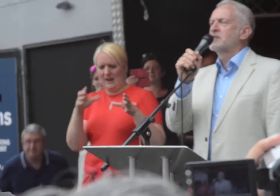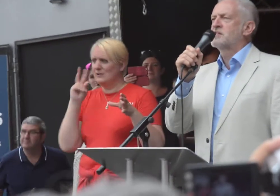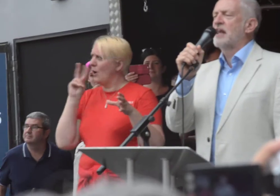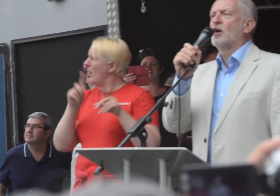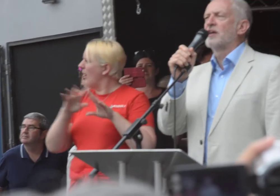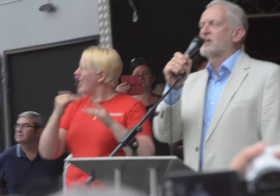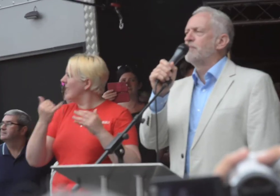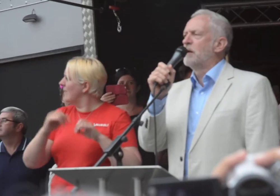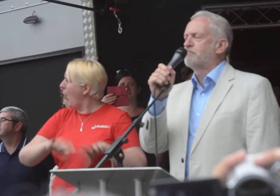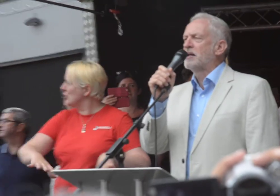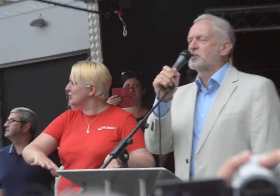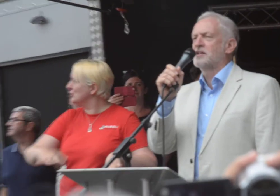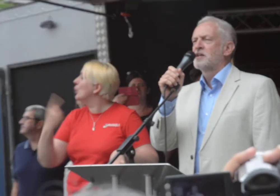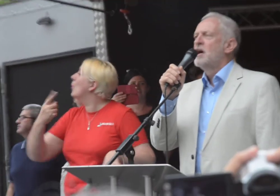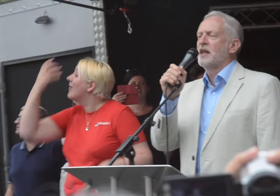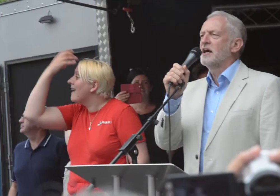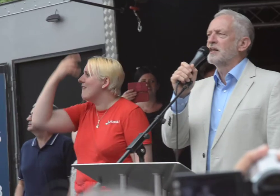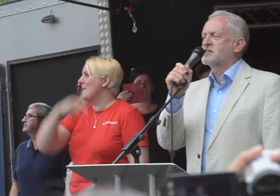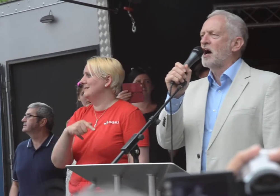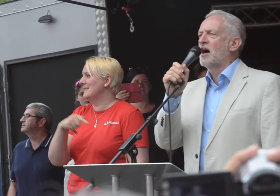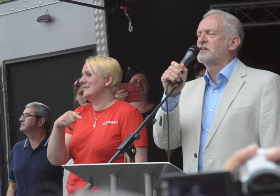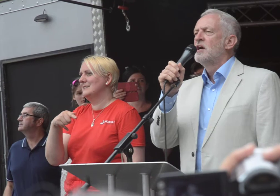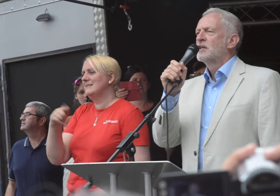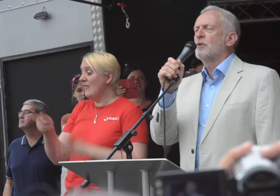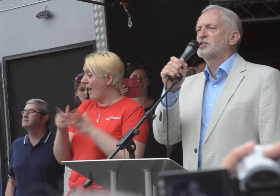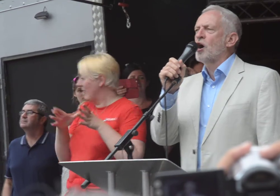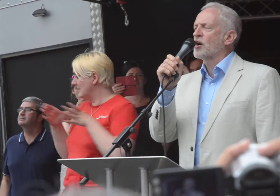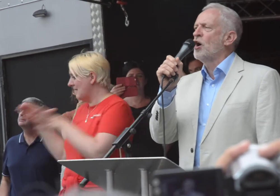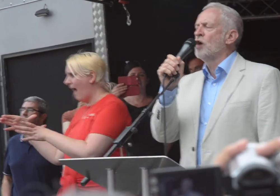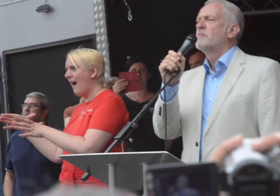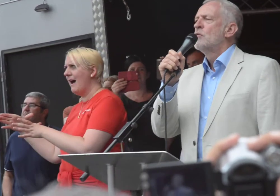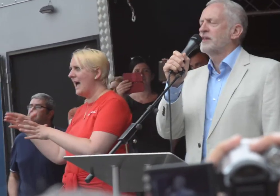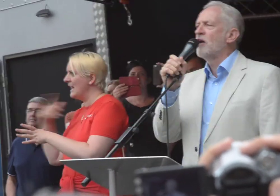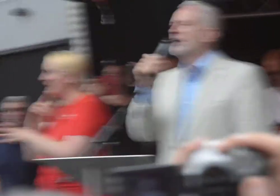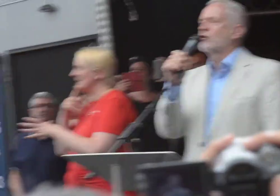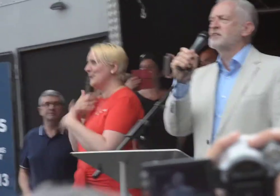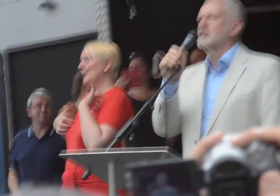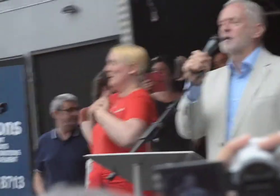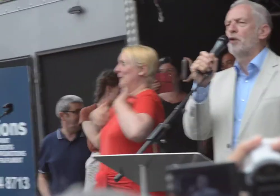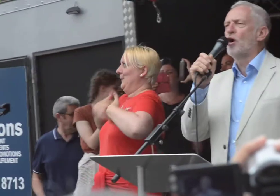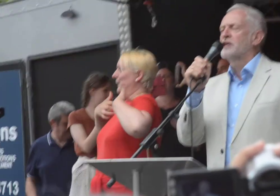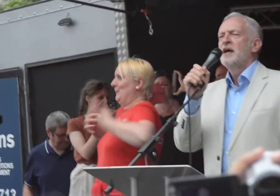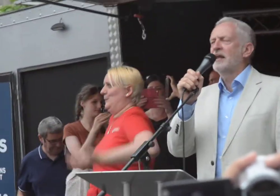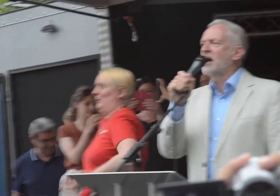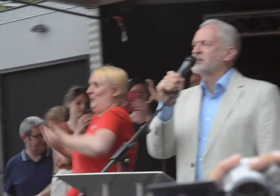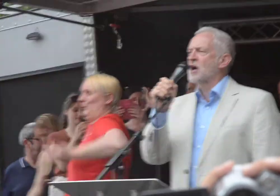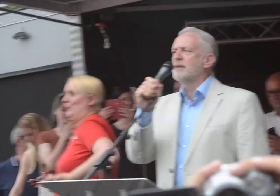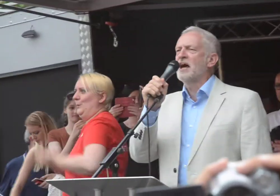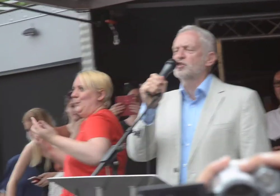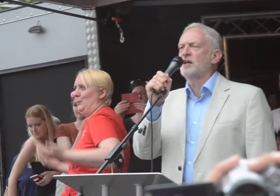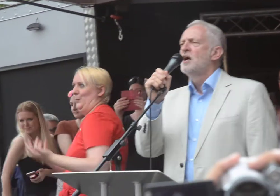were the ones sitting on the government benches, and the other side that was cock-a-hoop with our increase in support and